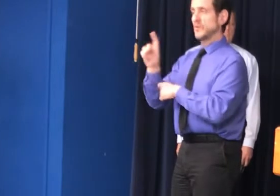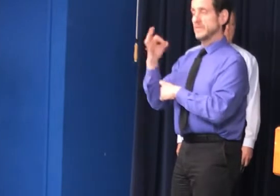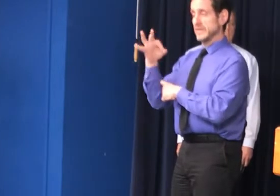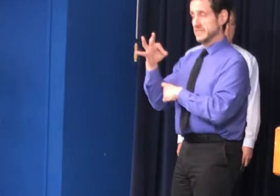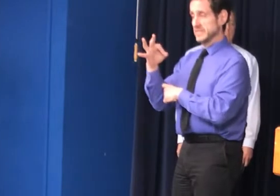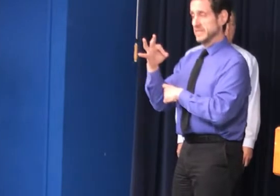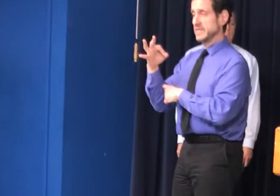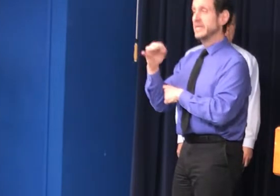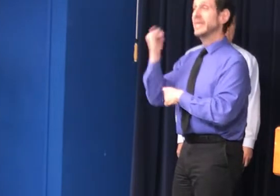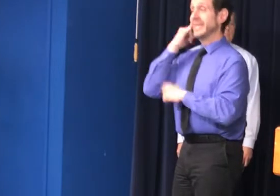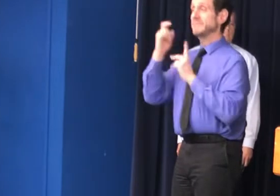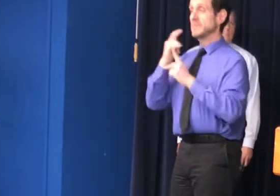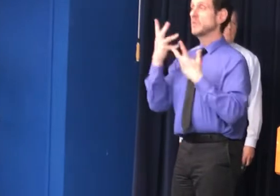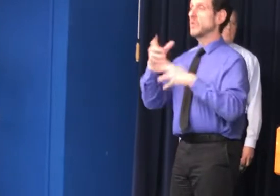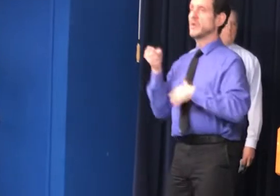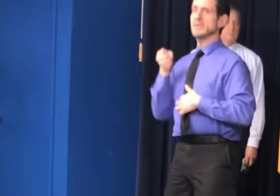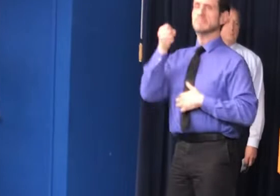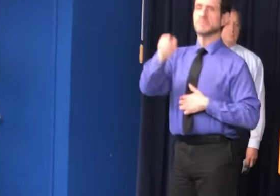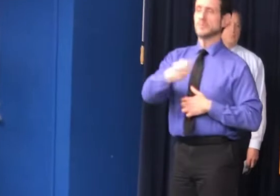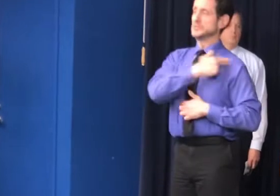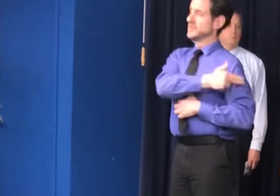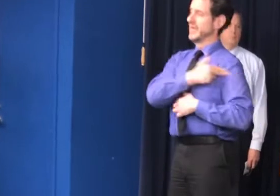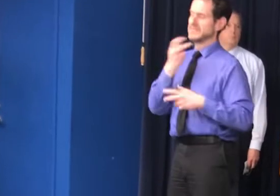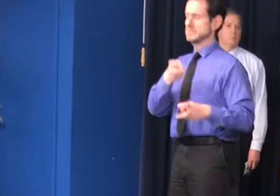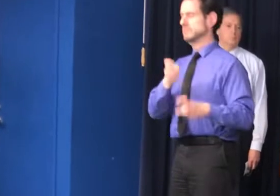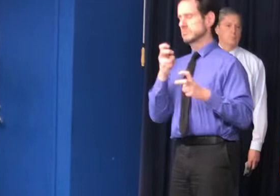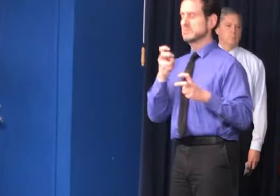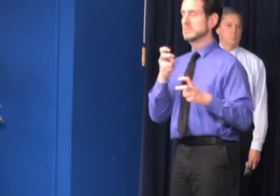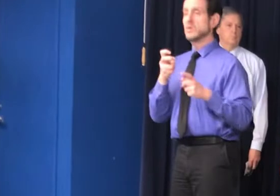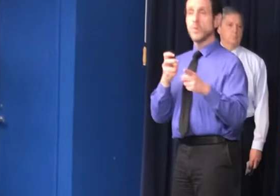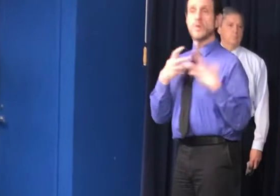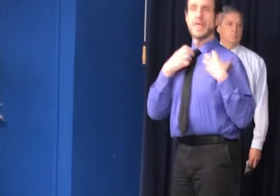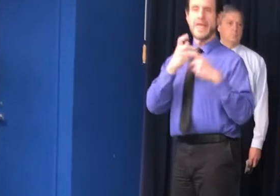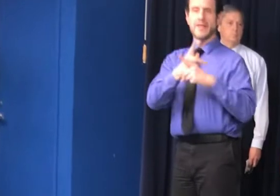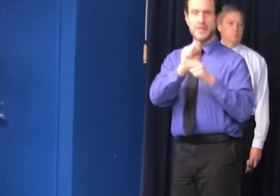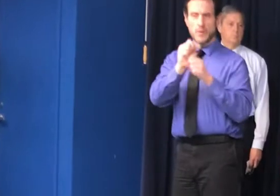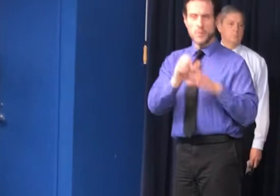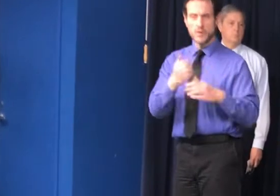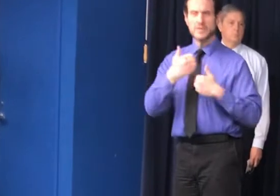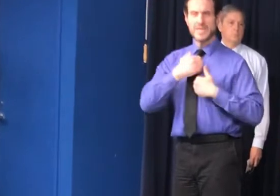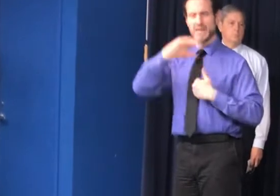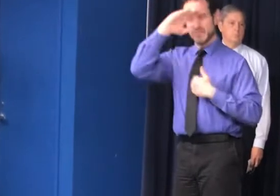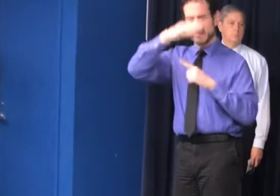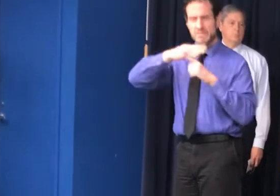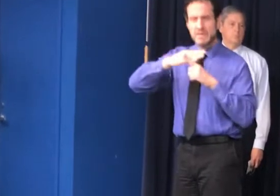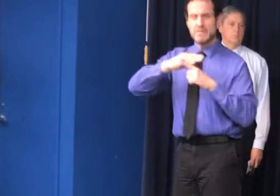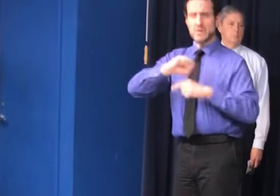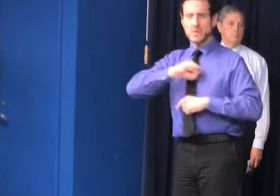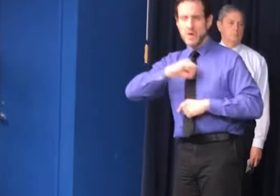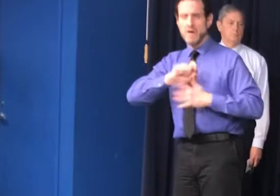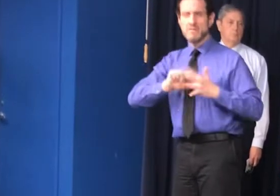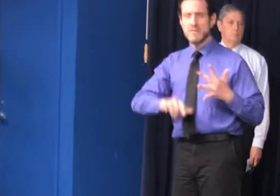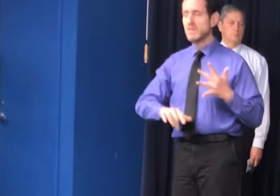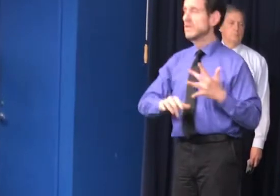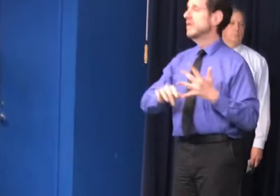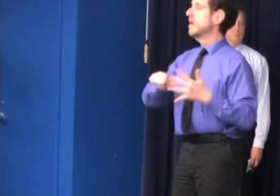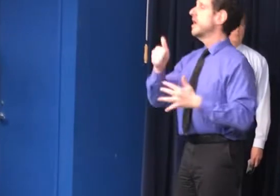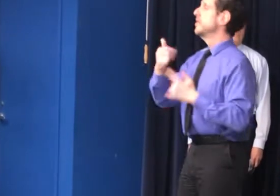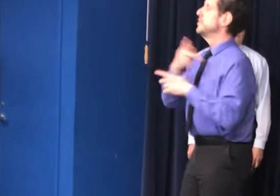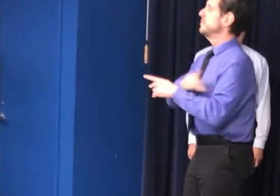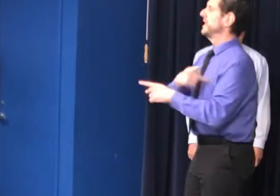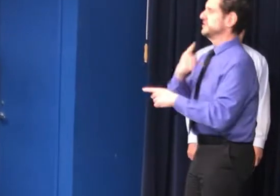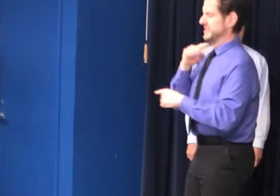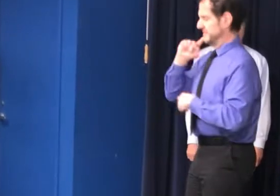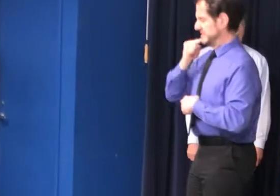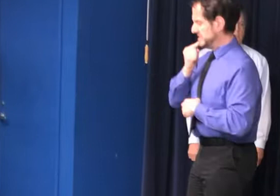is for hospitalized patients and symptomatic healthcare workers. and patients with severe underlying conditions